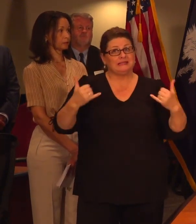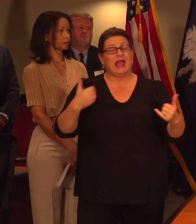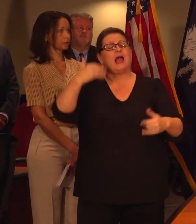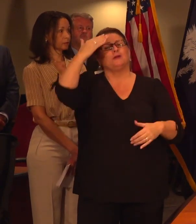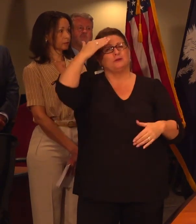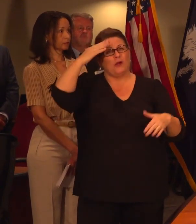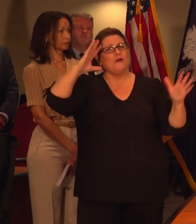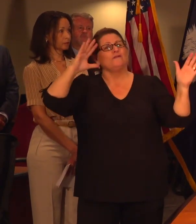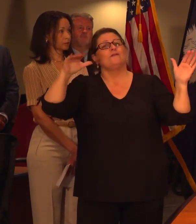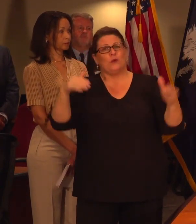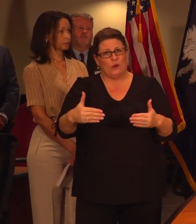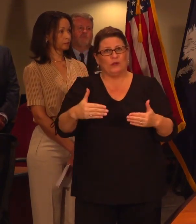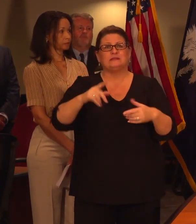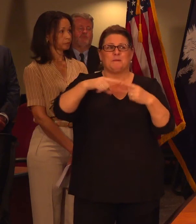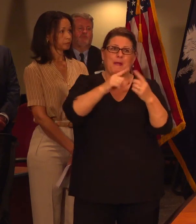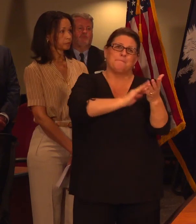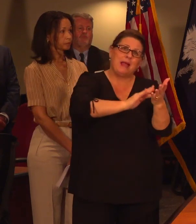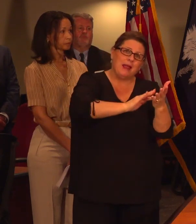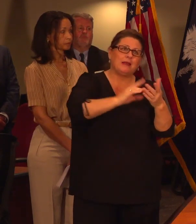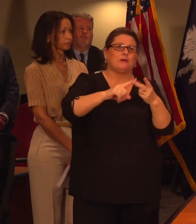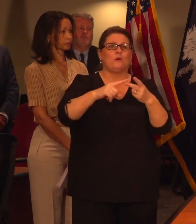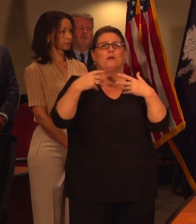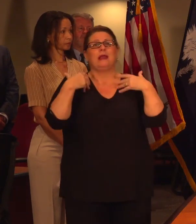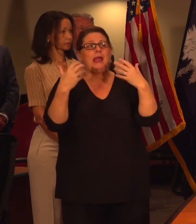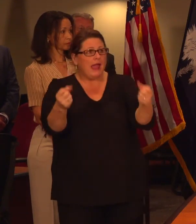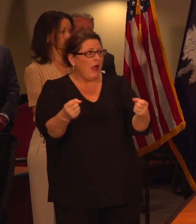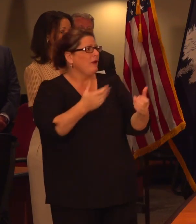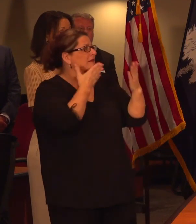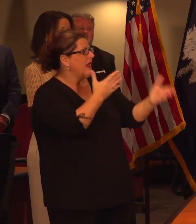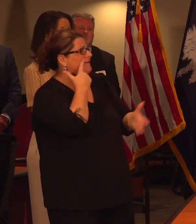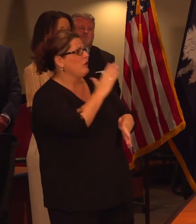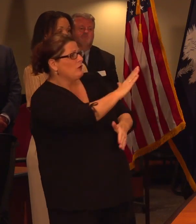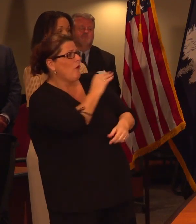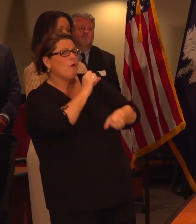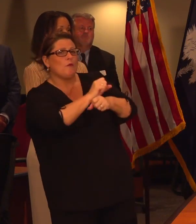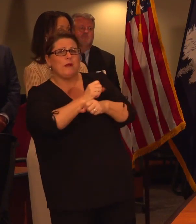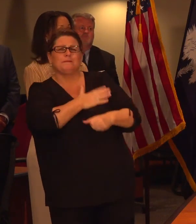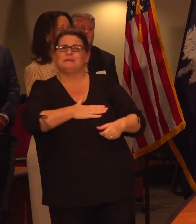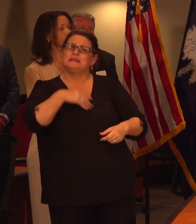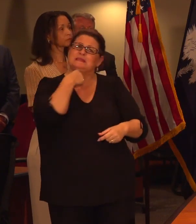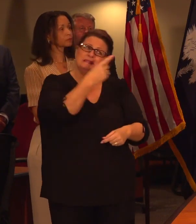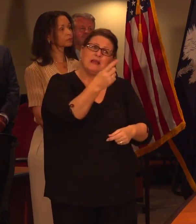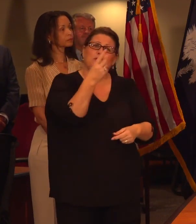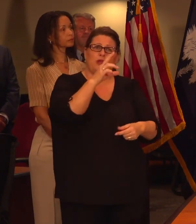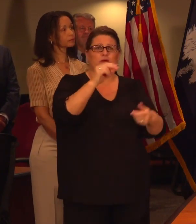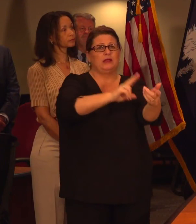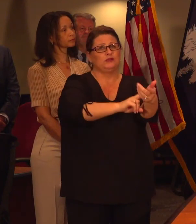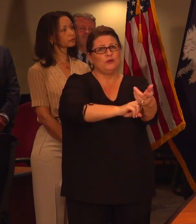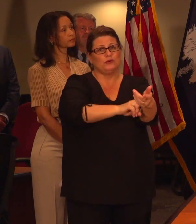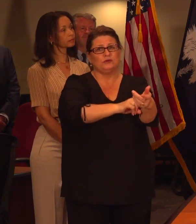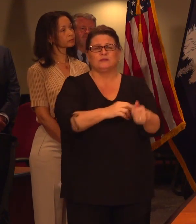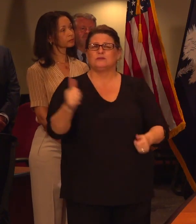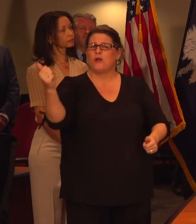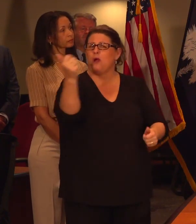focused mainly on our medical and health response. We appreciate the work, and please tell the doctors and the nurses and